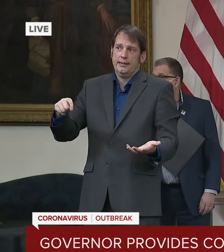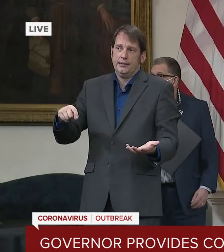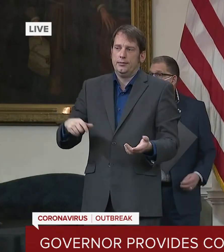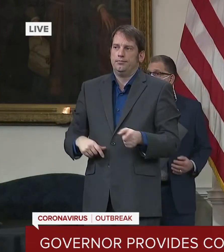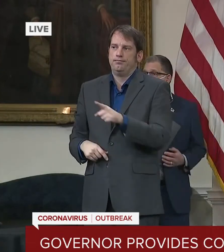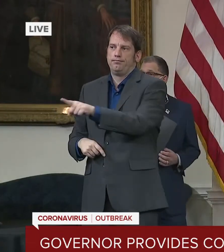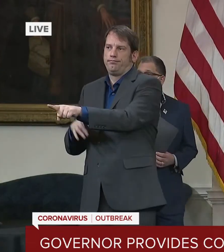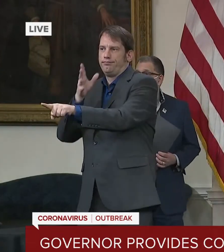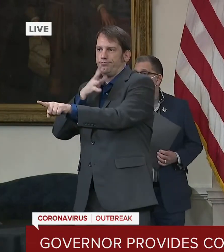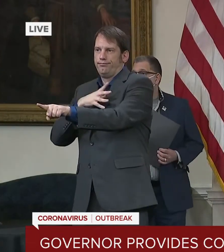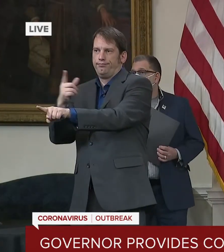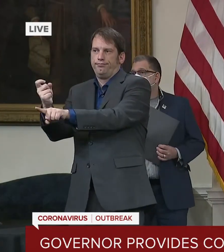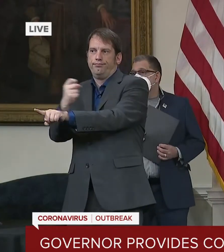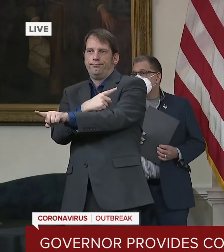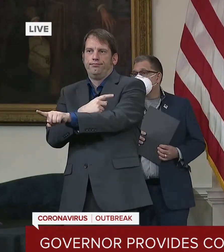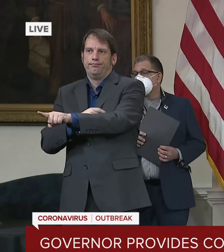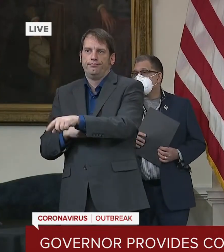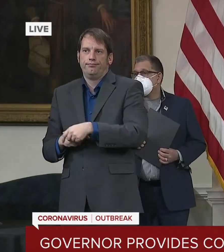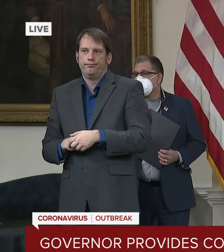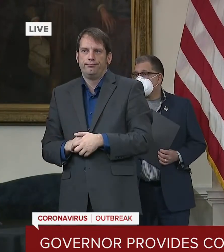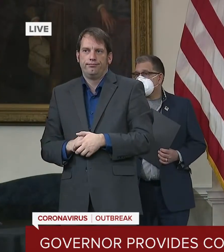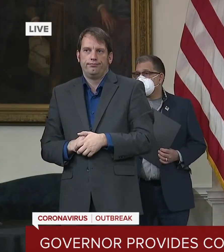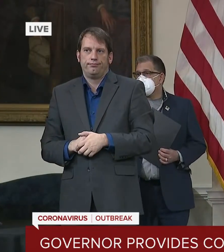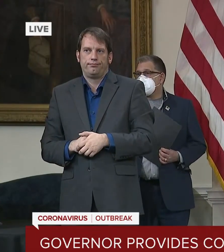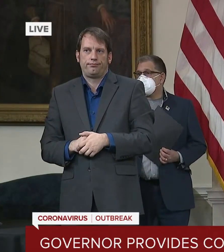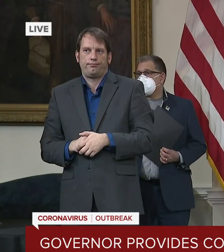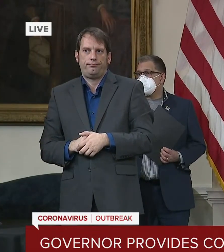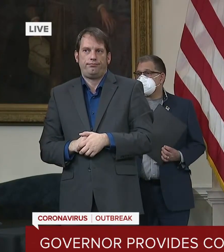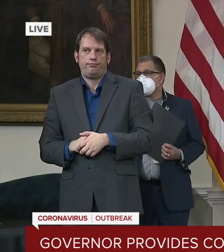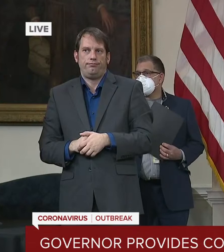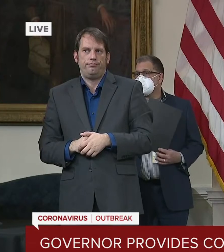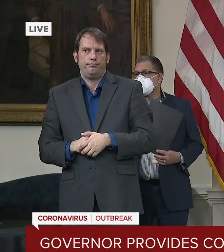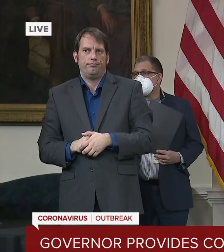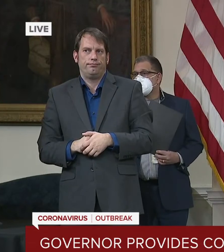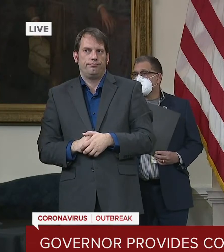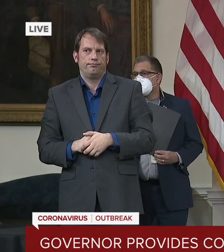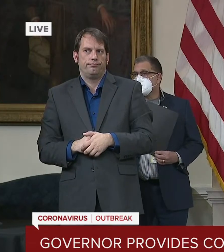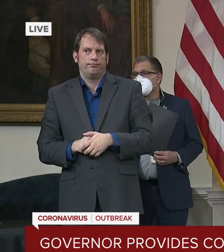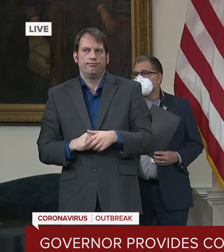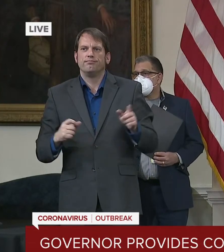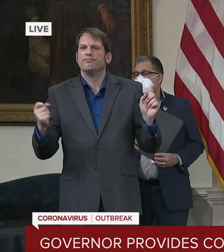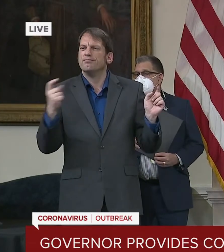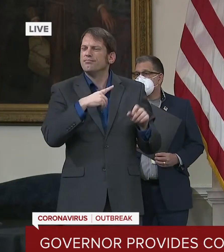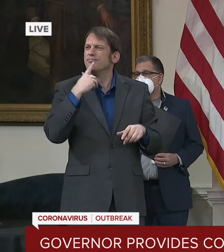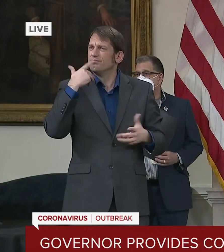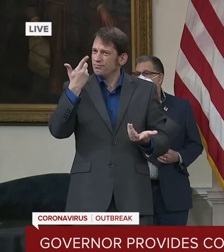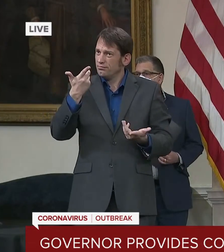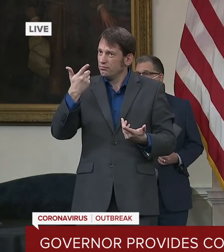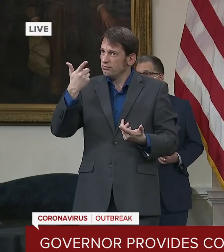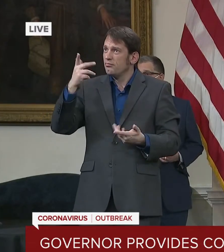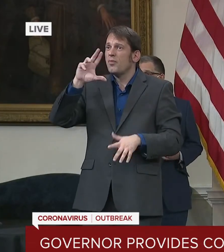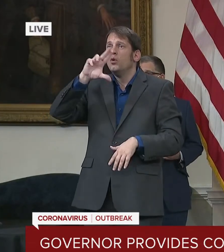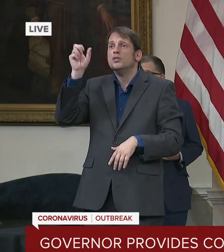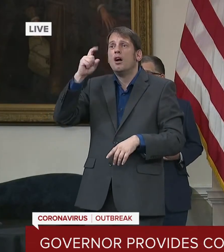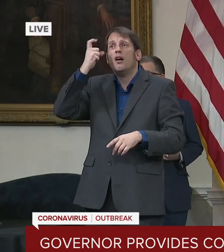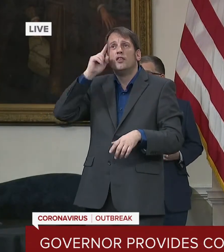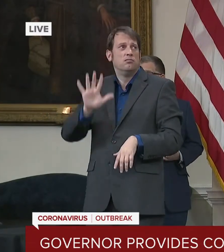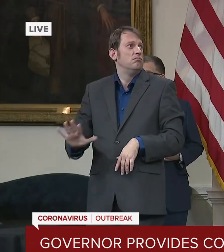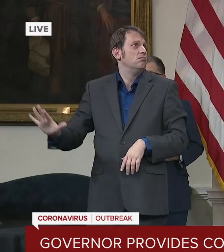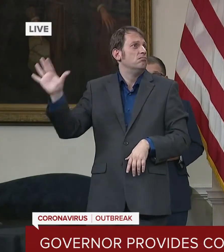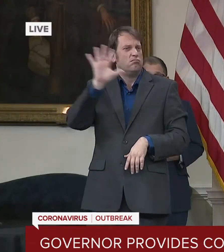many governors nationwide have clearly expressed your frustration with the federal government in getting the vaccine to